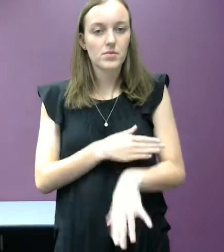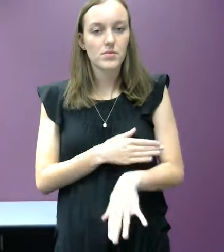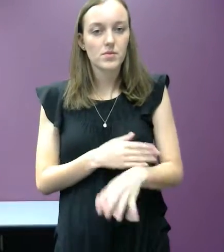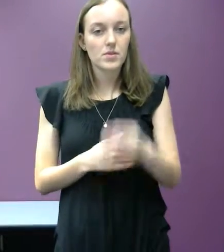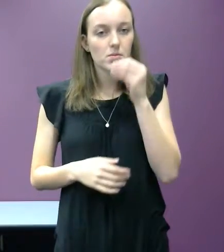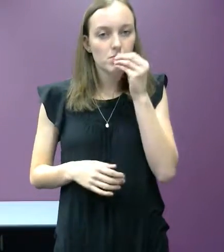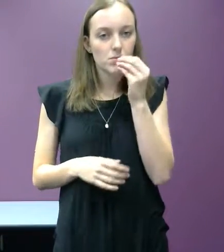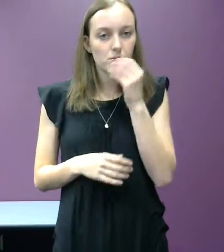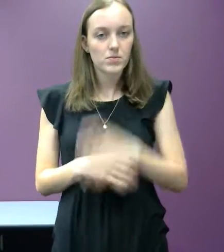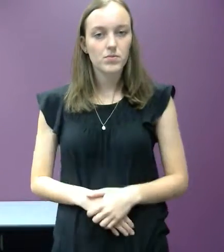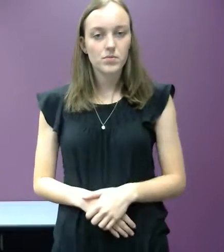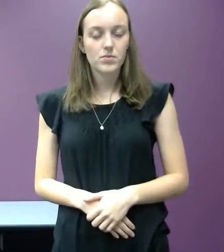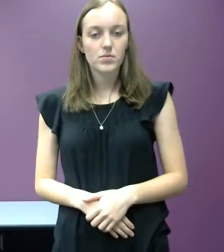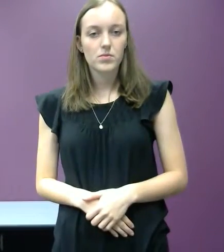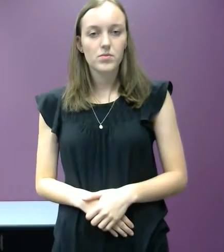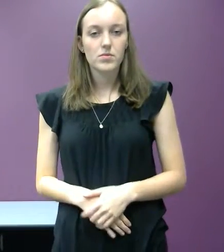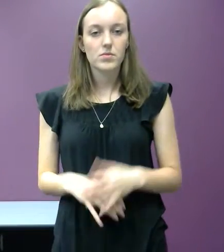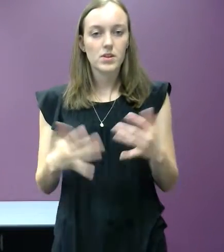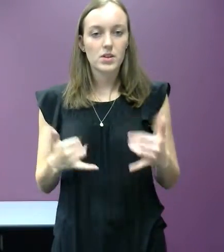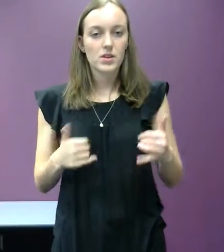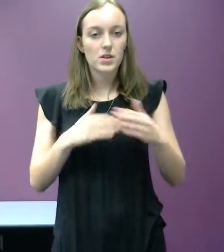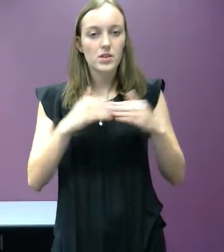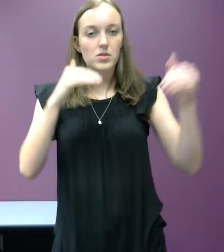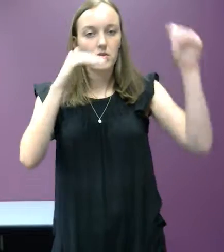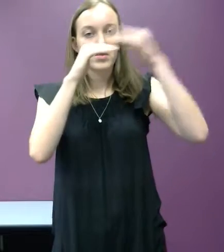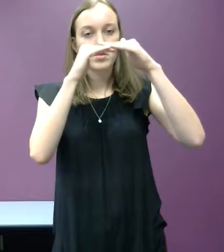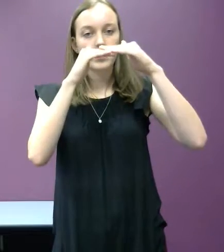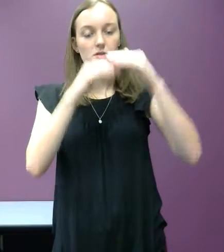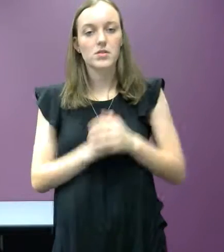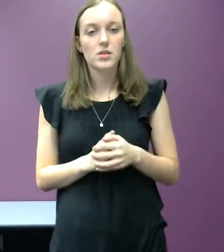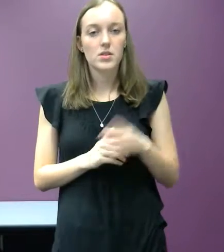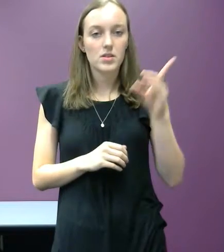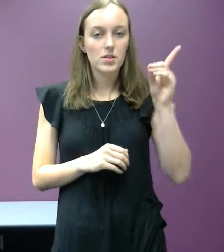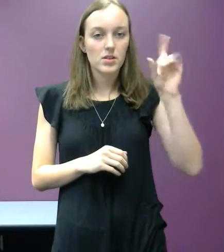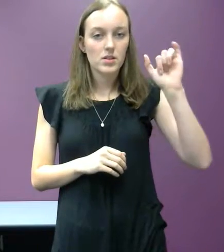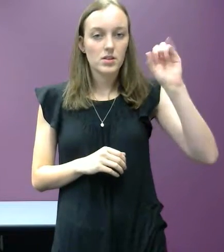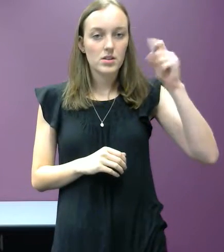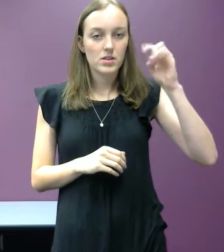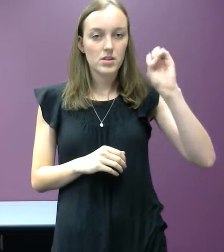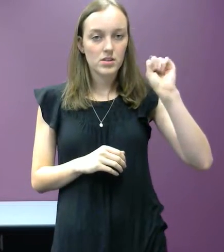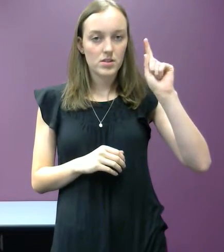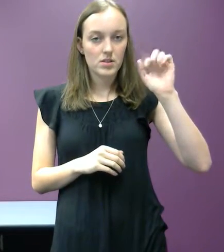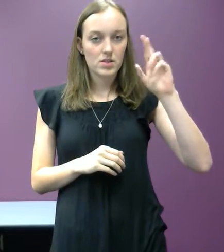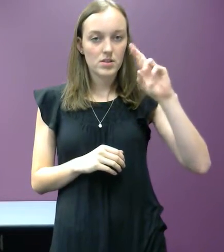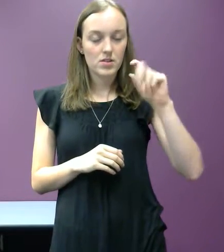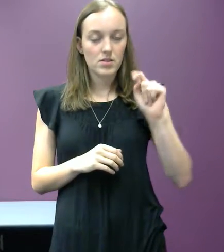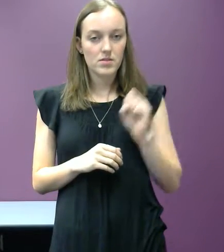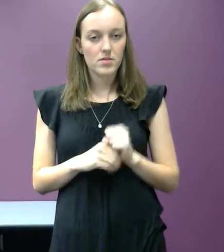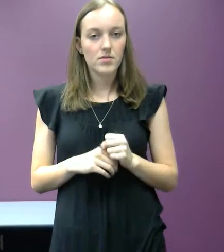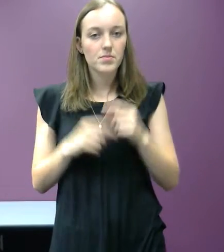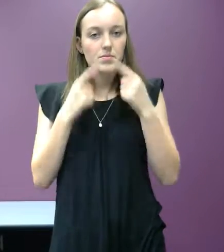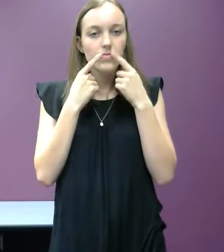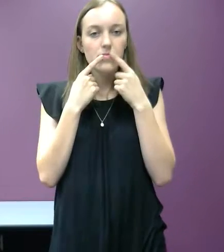go back up to the top of the digestive system and talk about our mouths. Remember the other day we did do